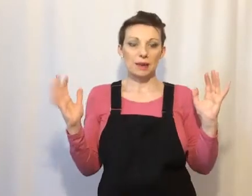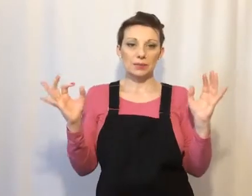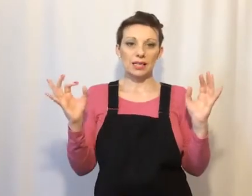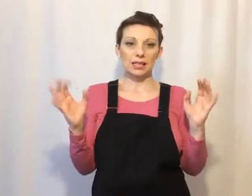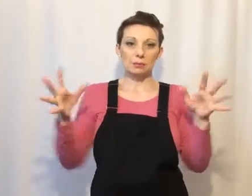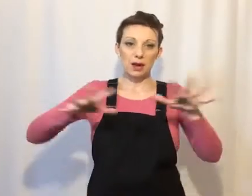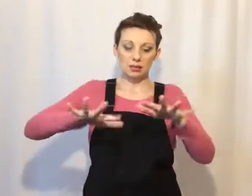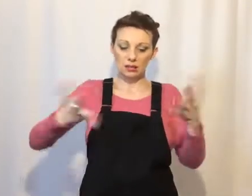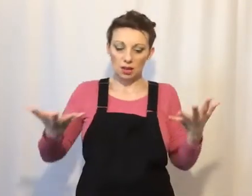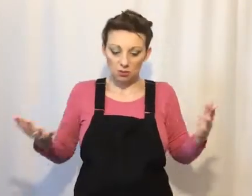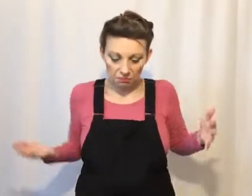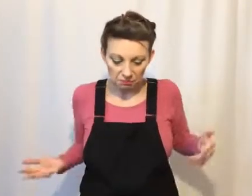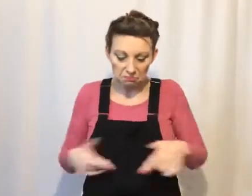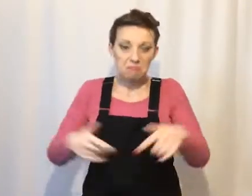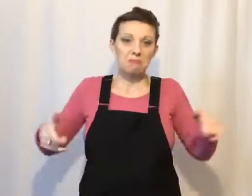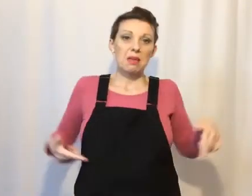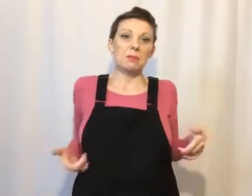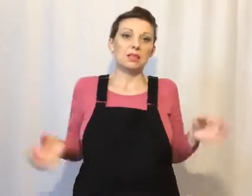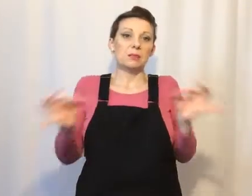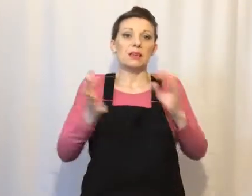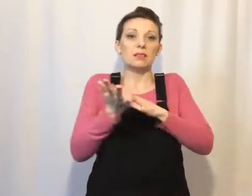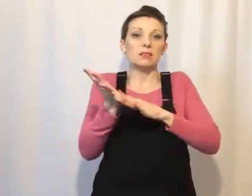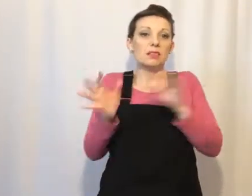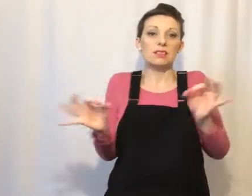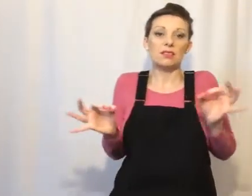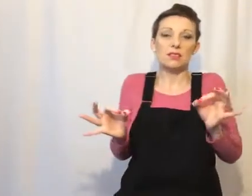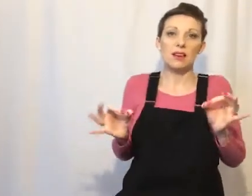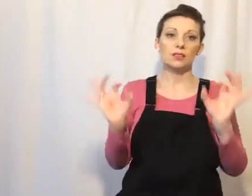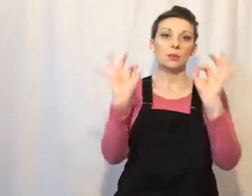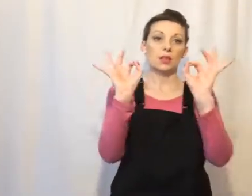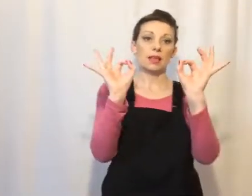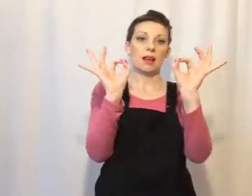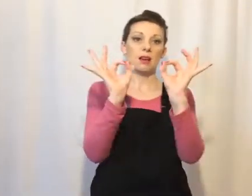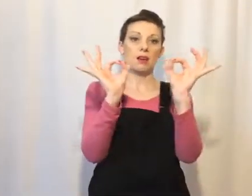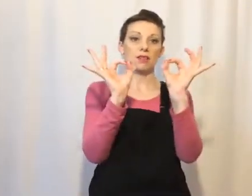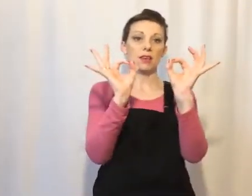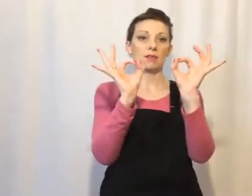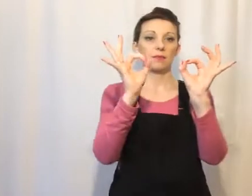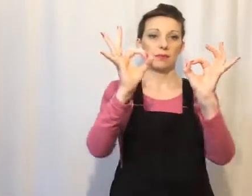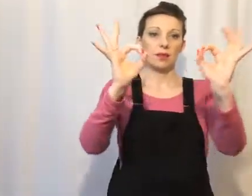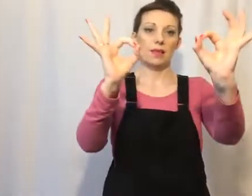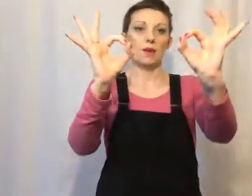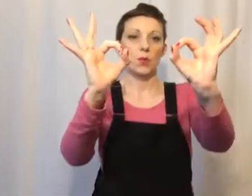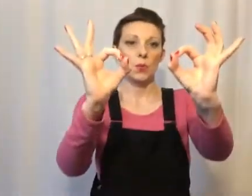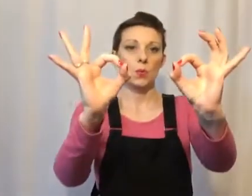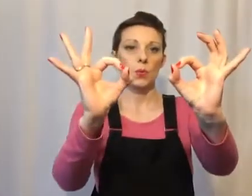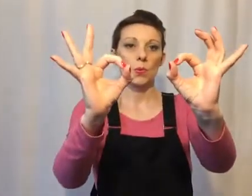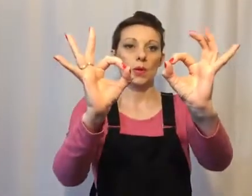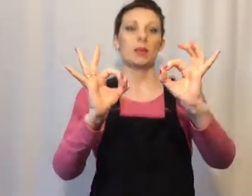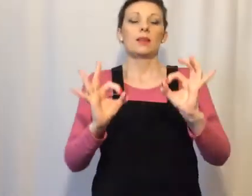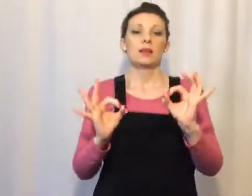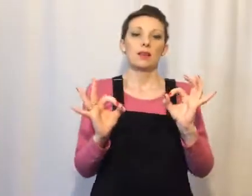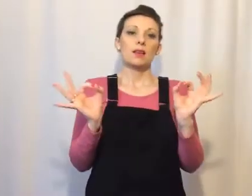empty space. So empty means there's nothing there, so we're going to say nothing, like that.